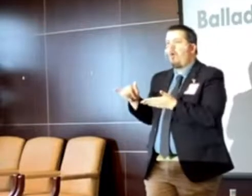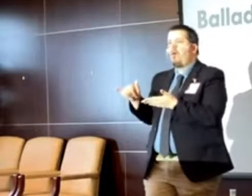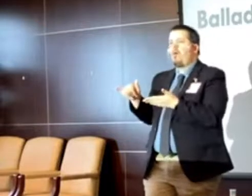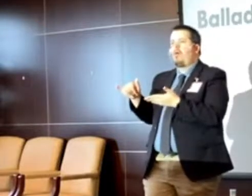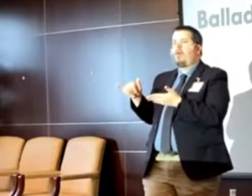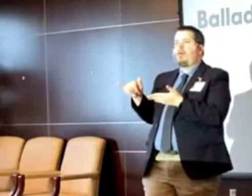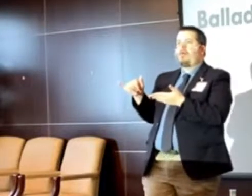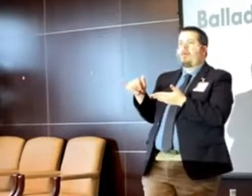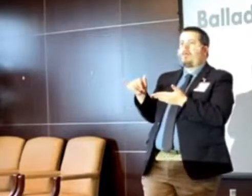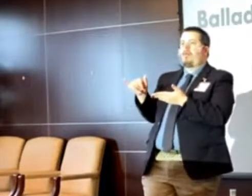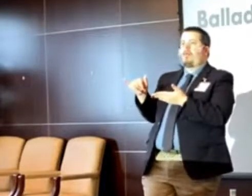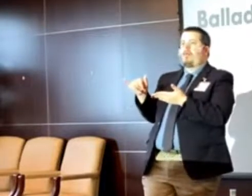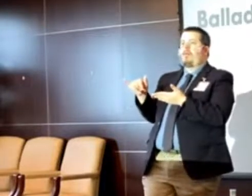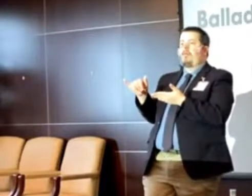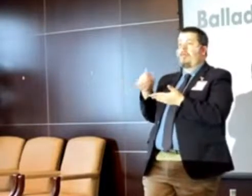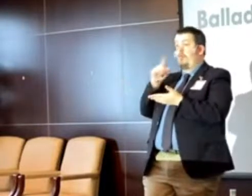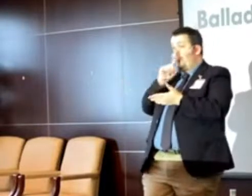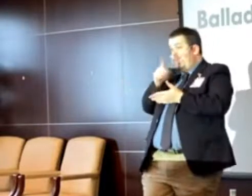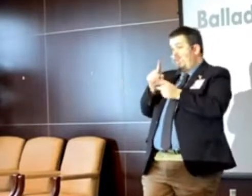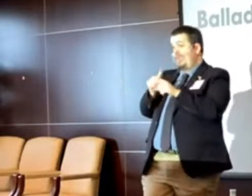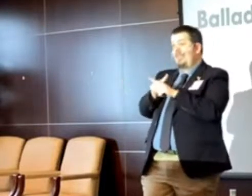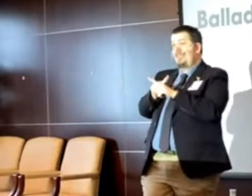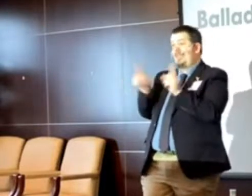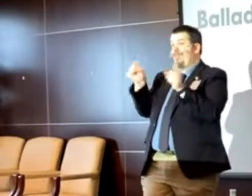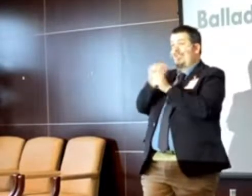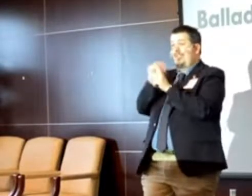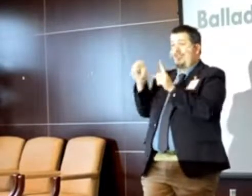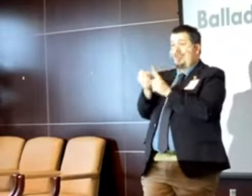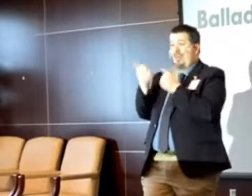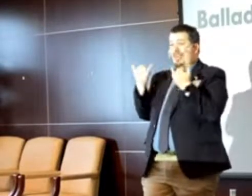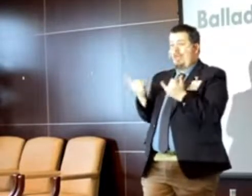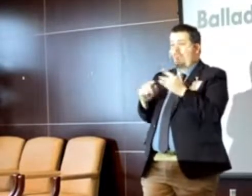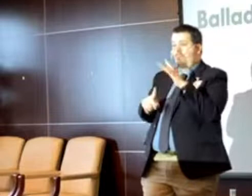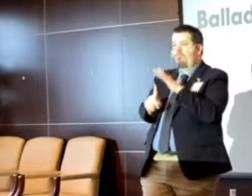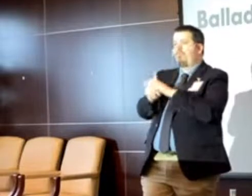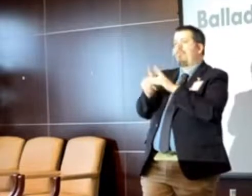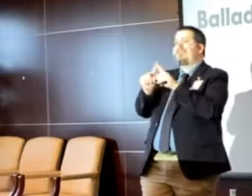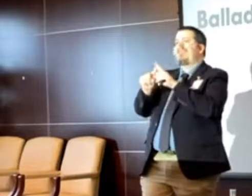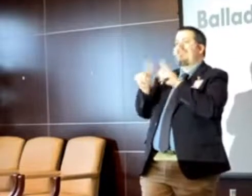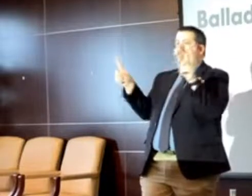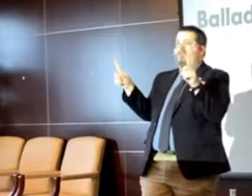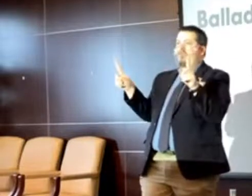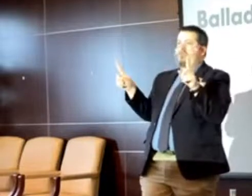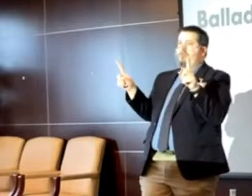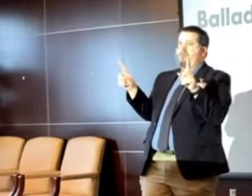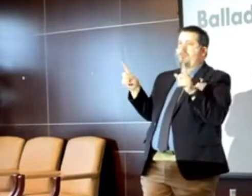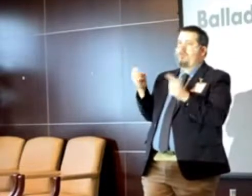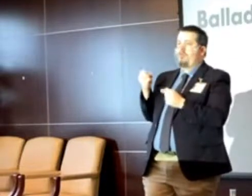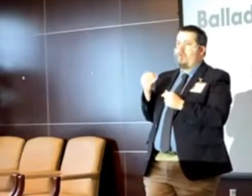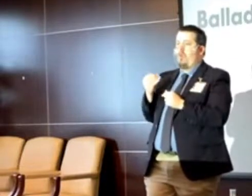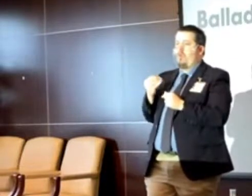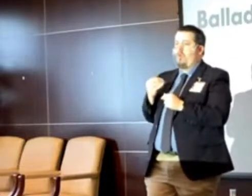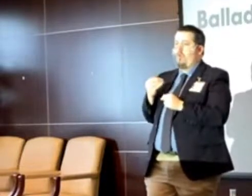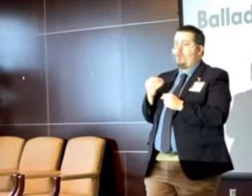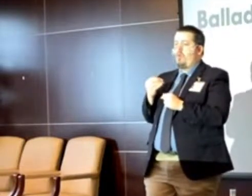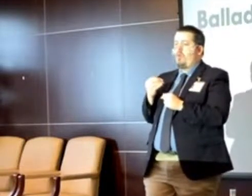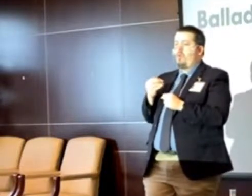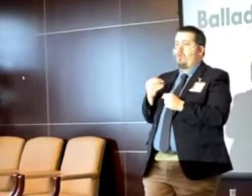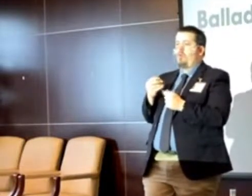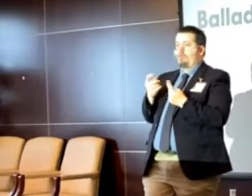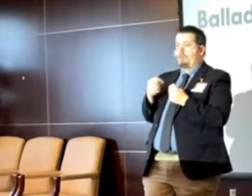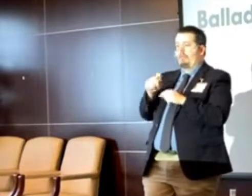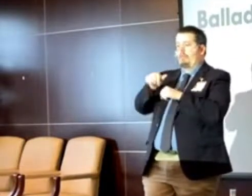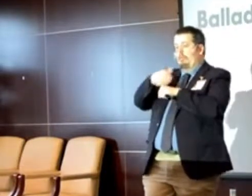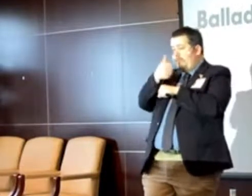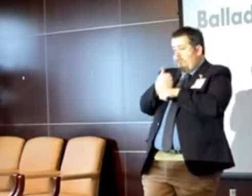and it's just it's a different landscape. What's emerging is a very different landscape. And so we're trying to